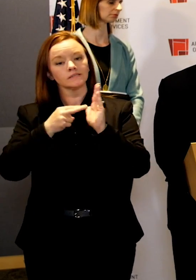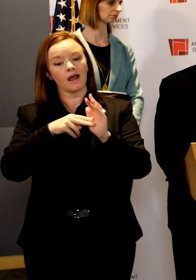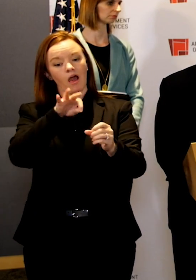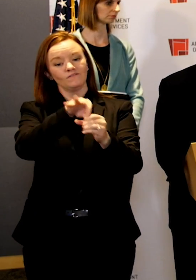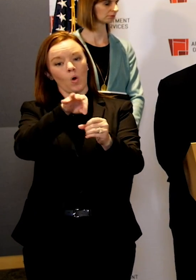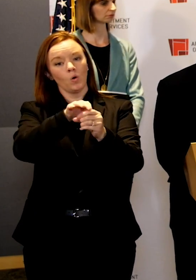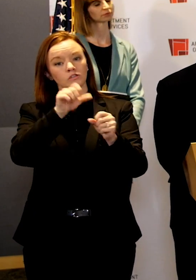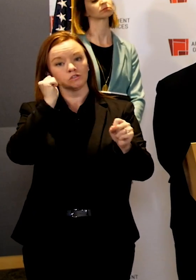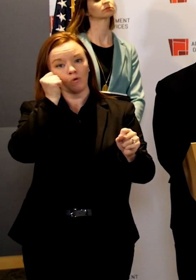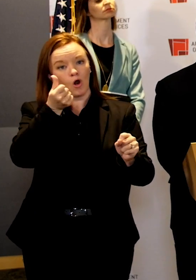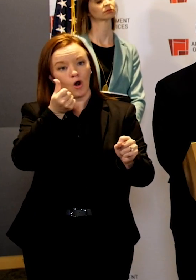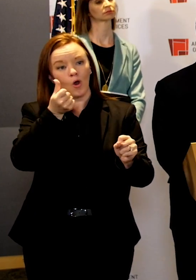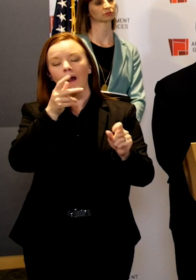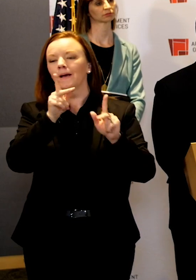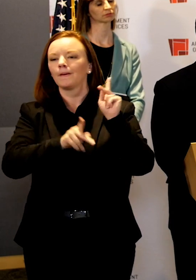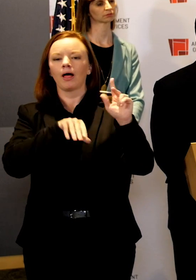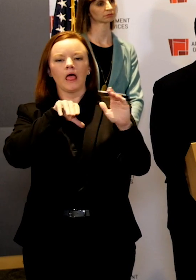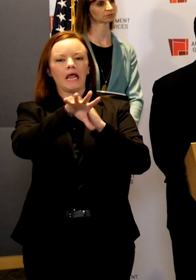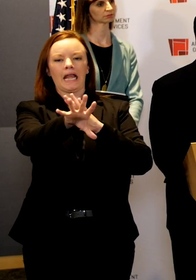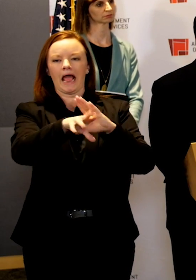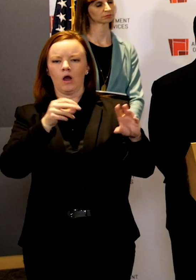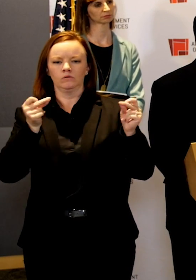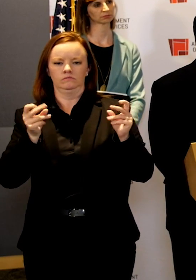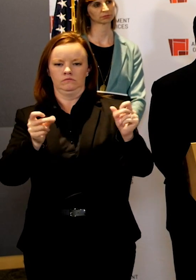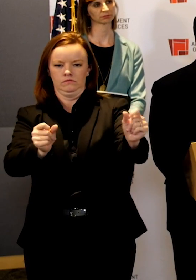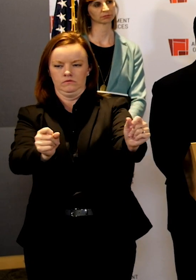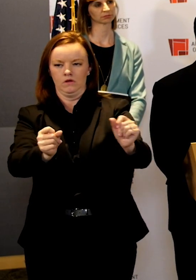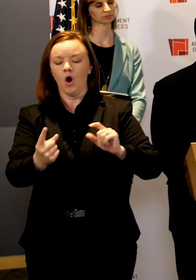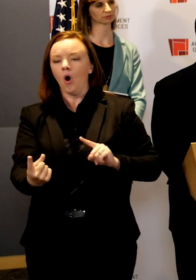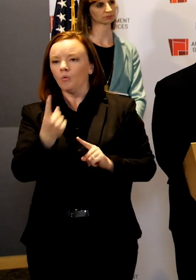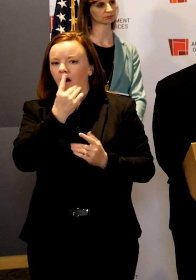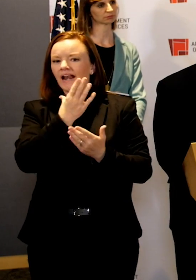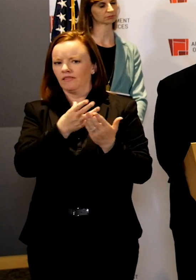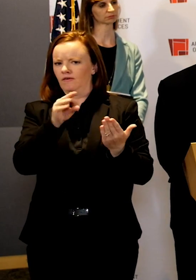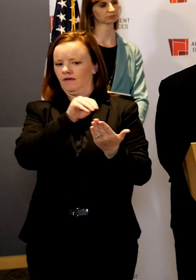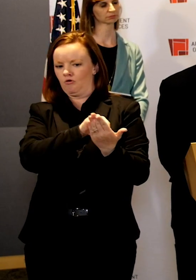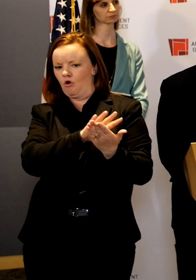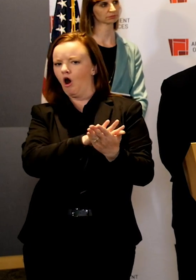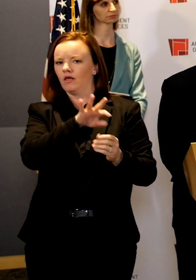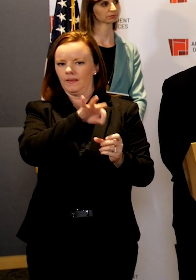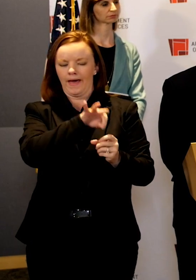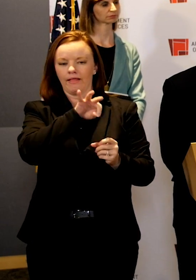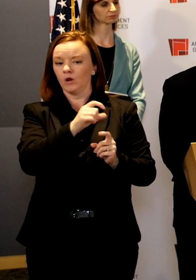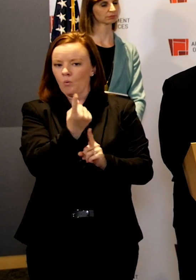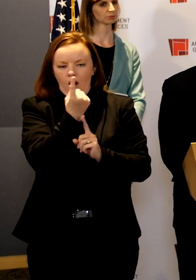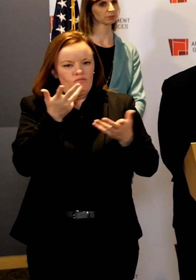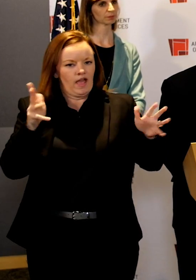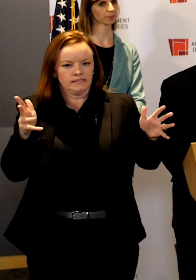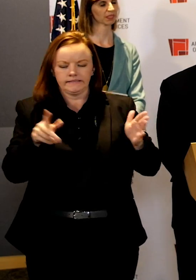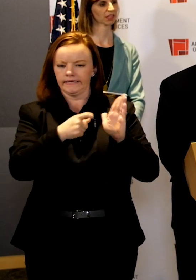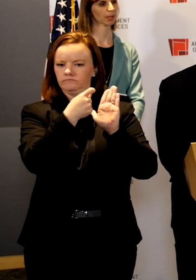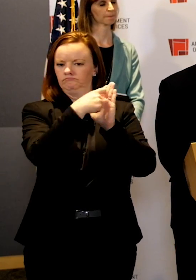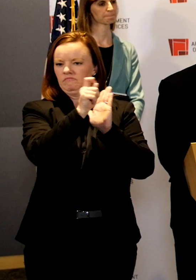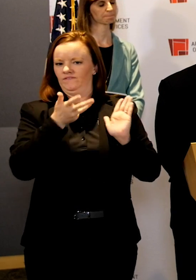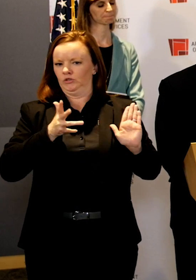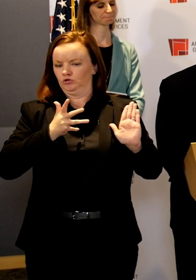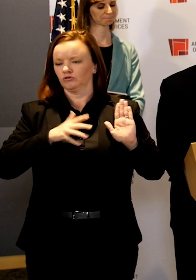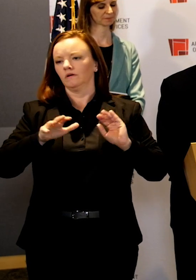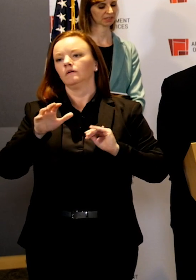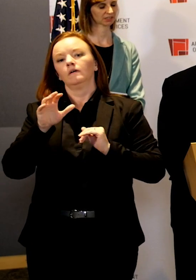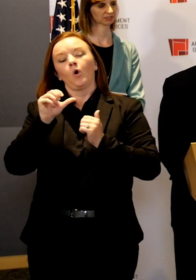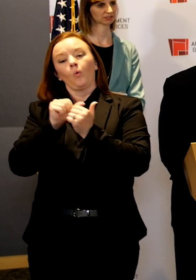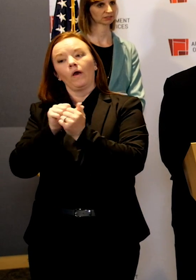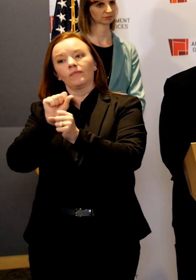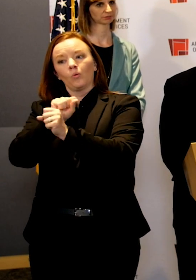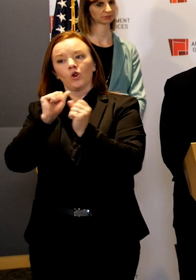places tomorrow is to get people in and out. There's one thing on the ballot and one thing only. And the polling place workers, we've been working across the